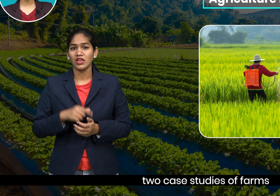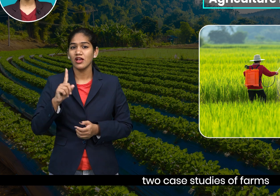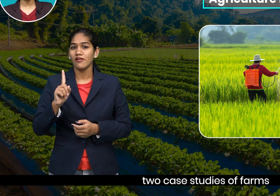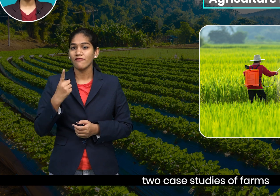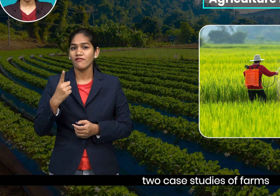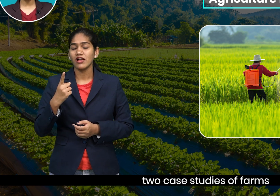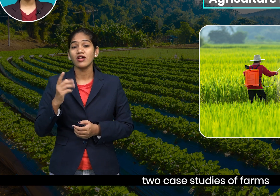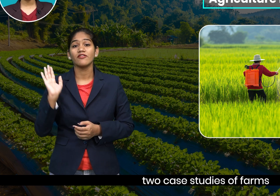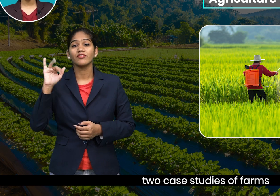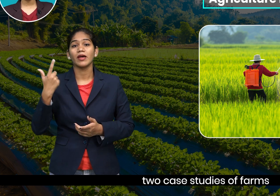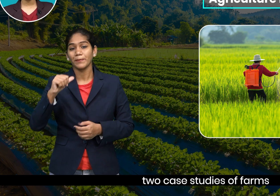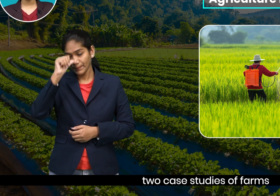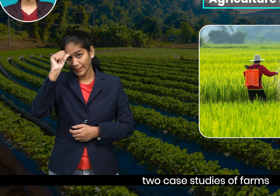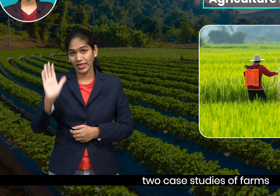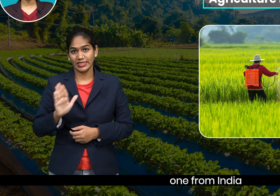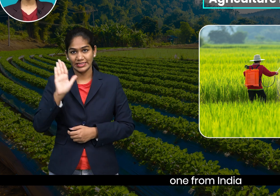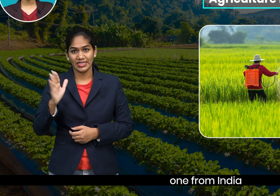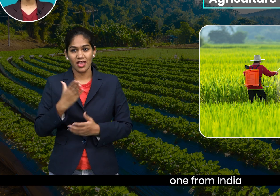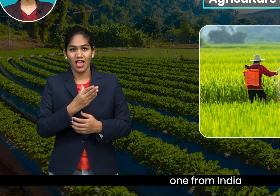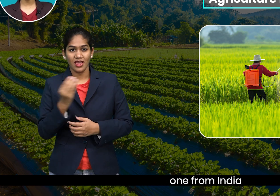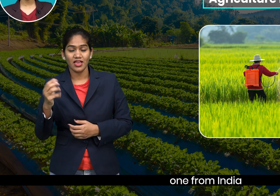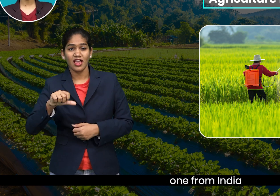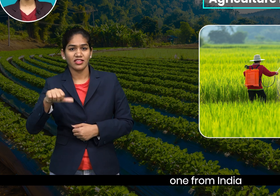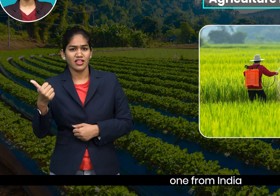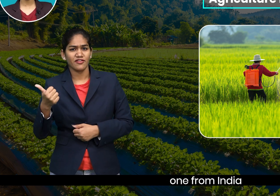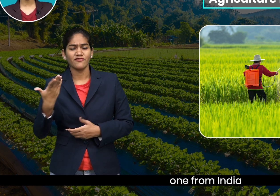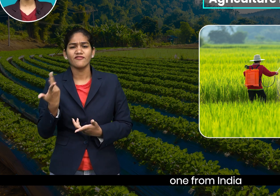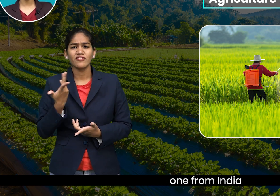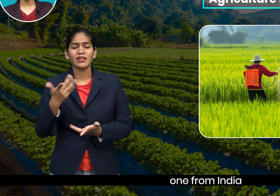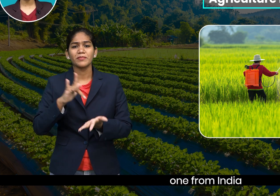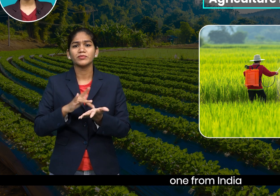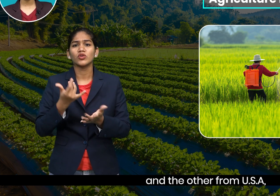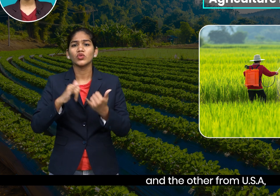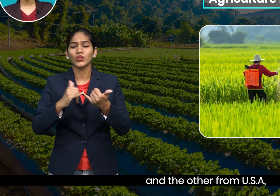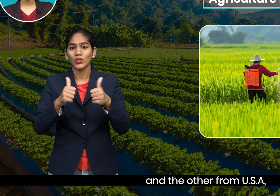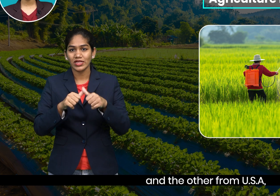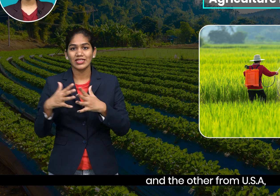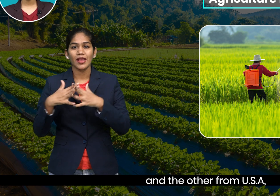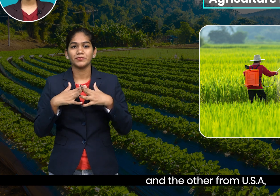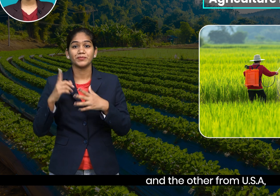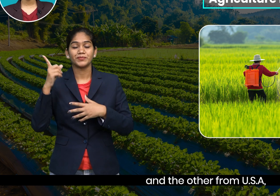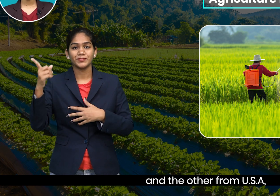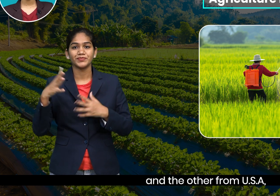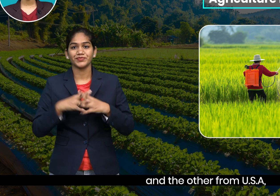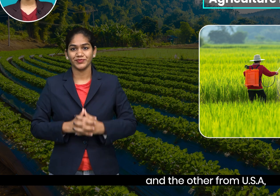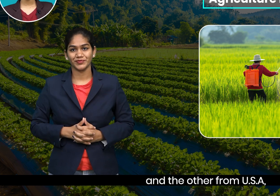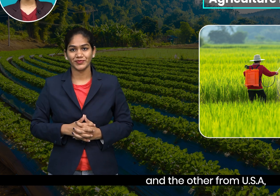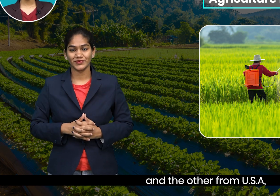one from India and the other from USA.